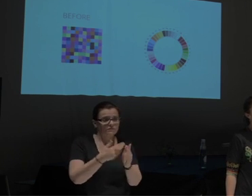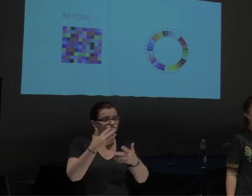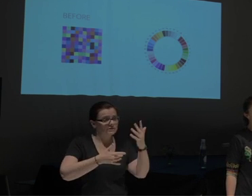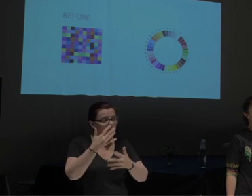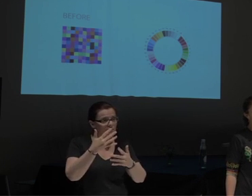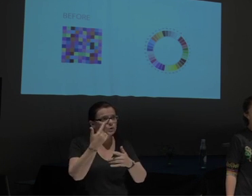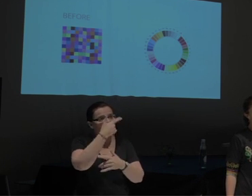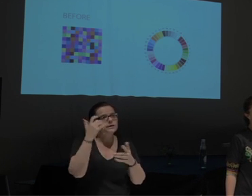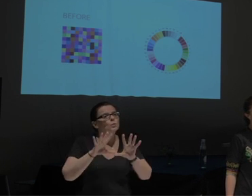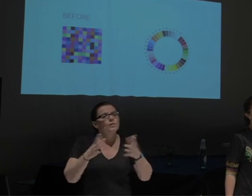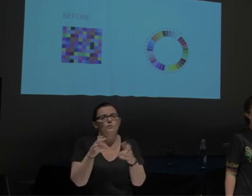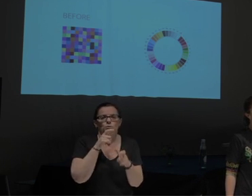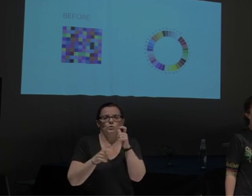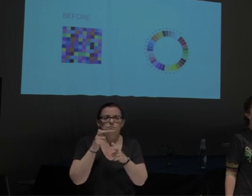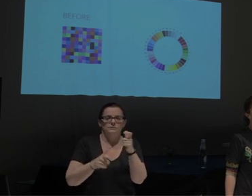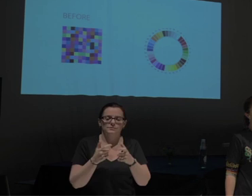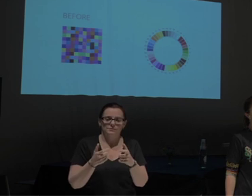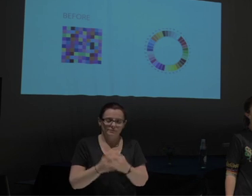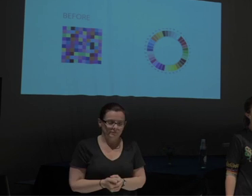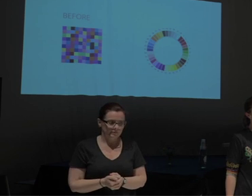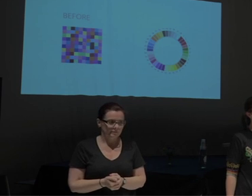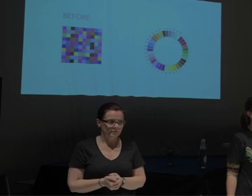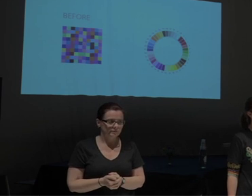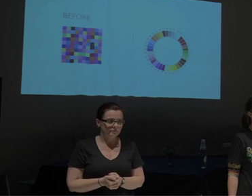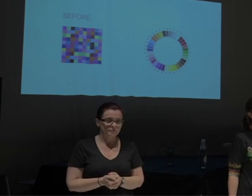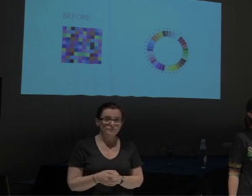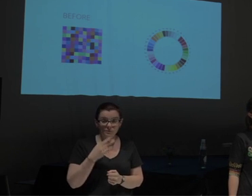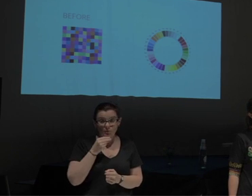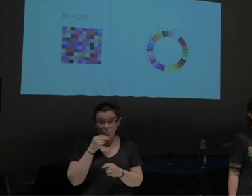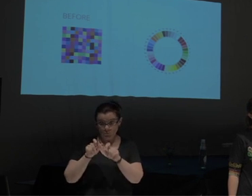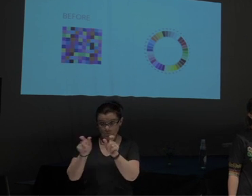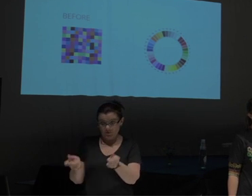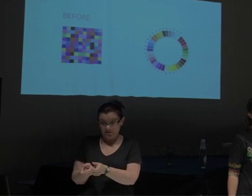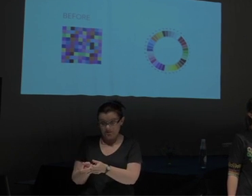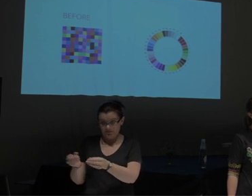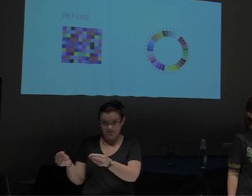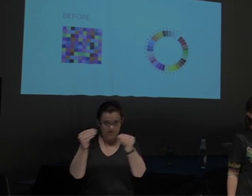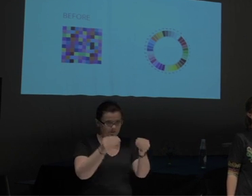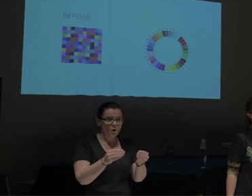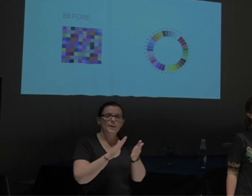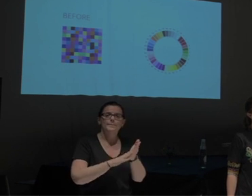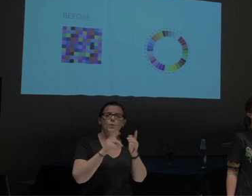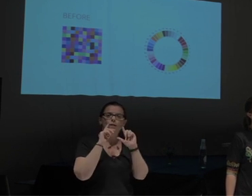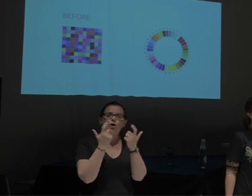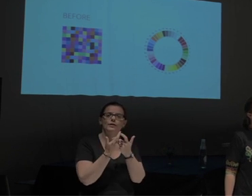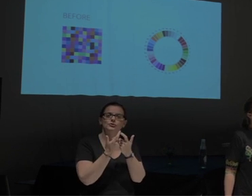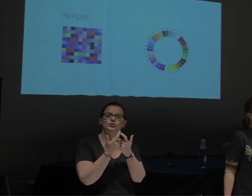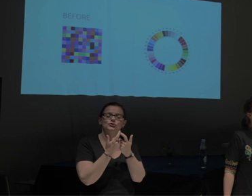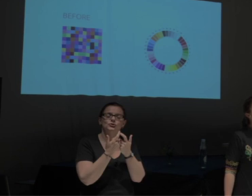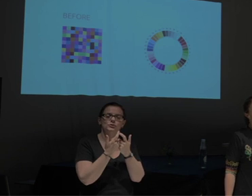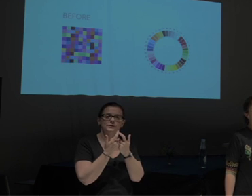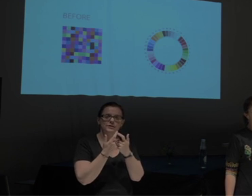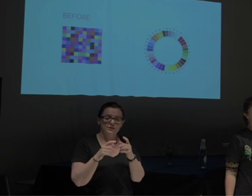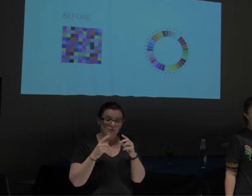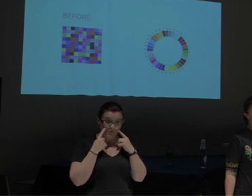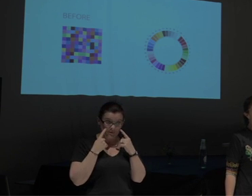without using words. So I used this tool at Morley College to